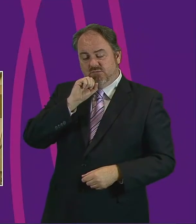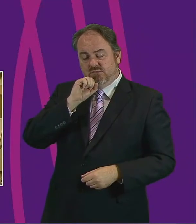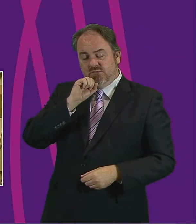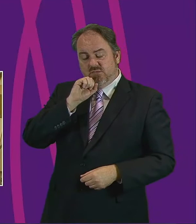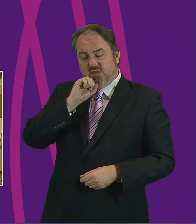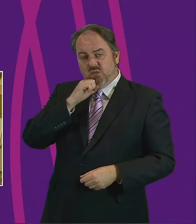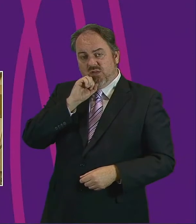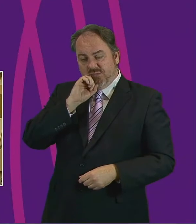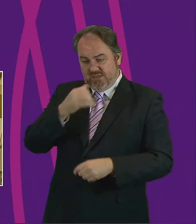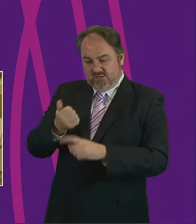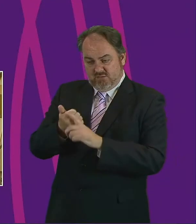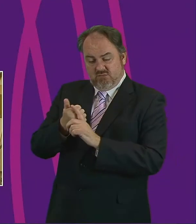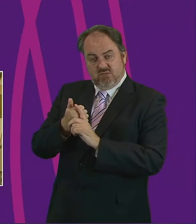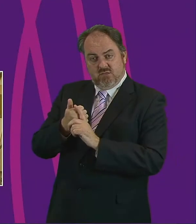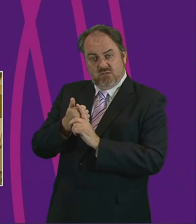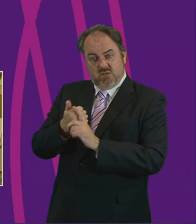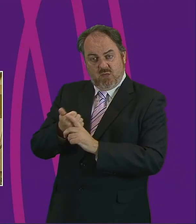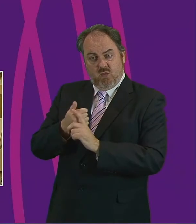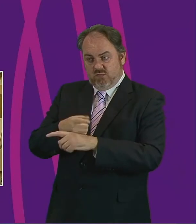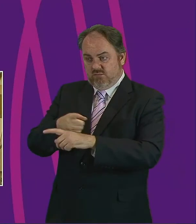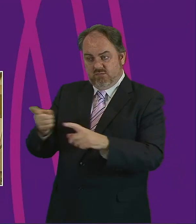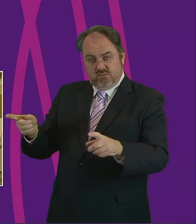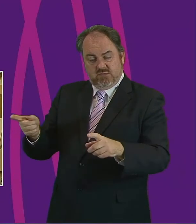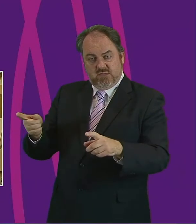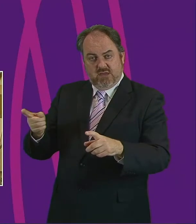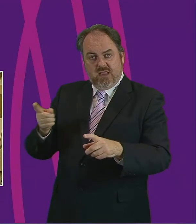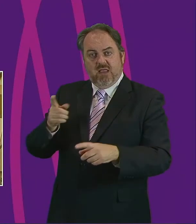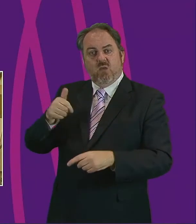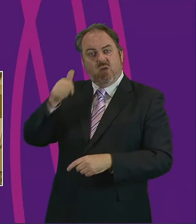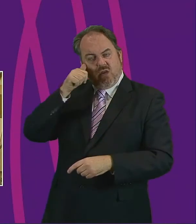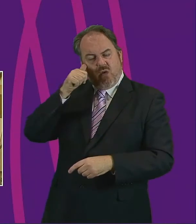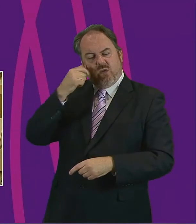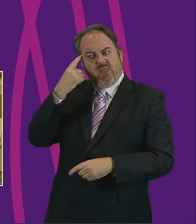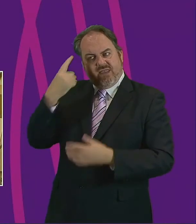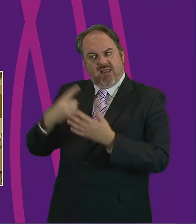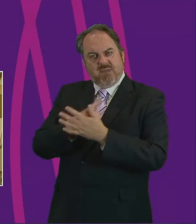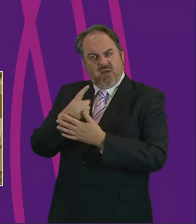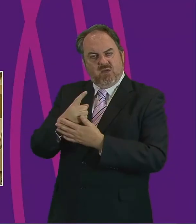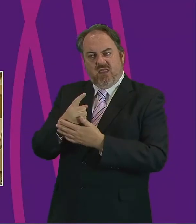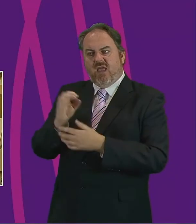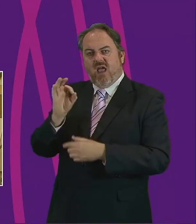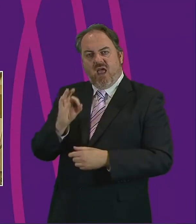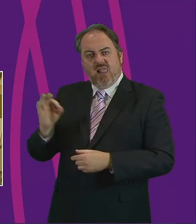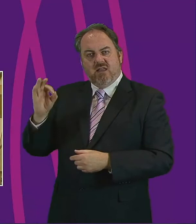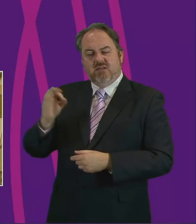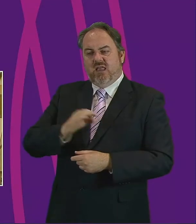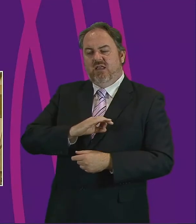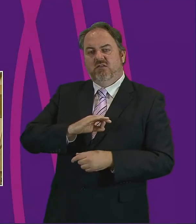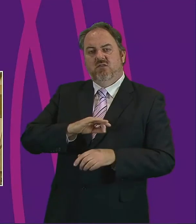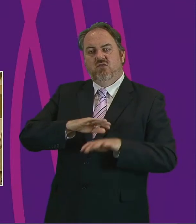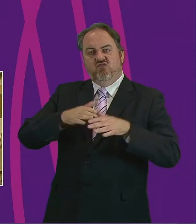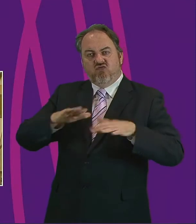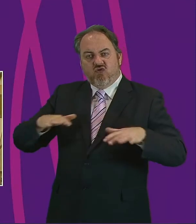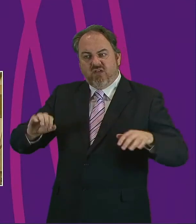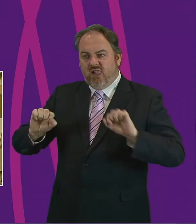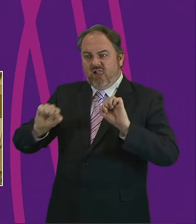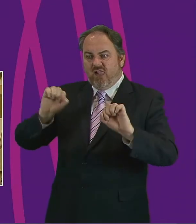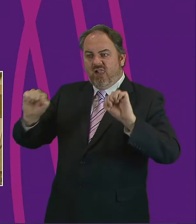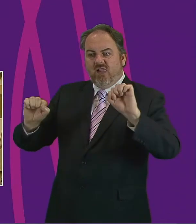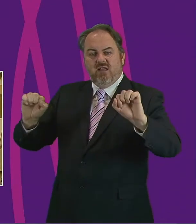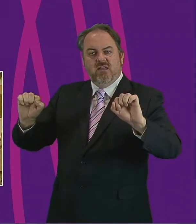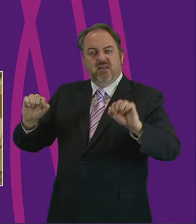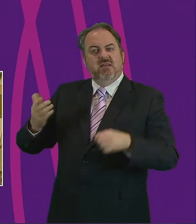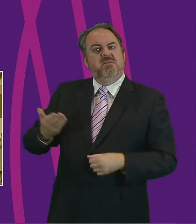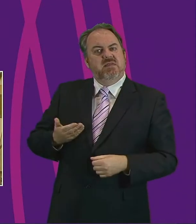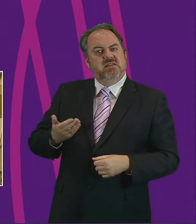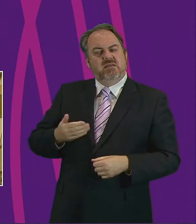business will obviously have a particular consideration of island and rural businesses, given the particular challenges